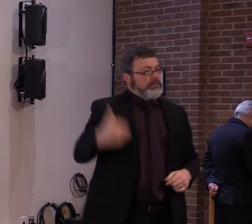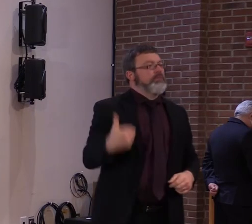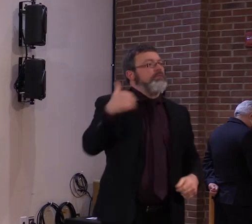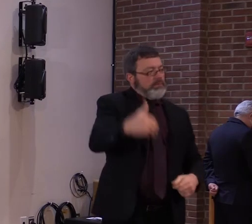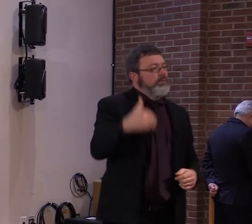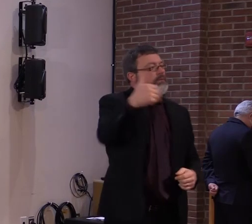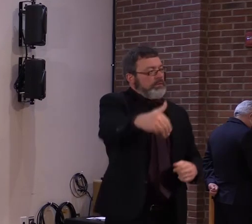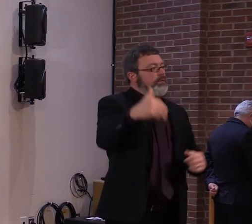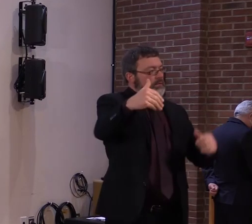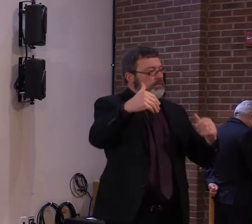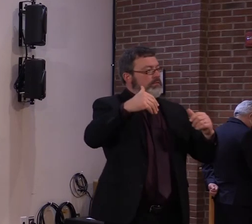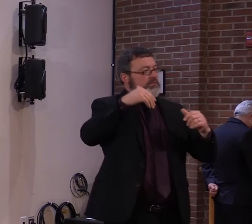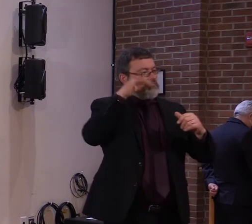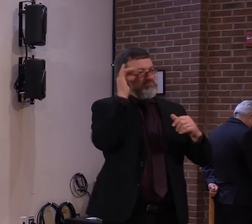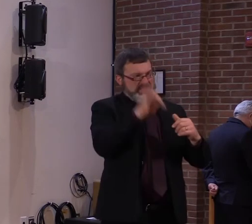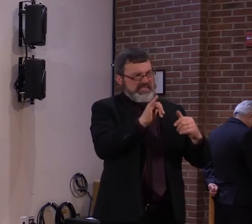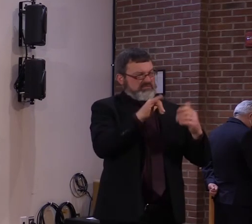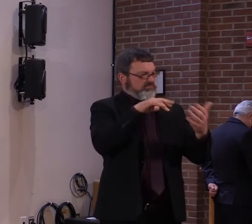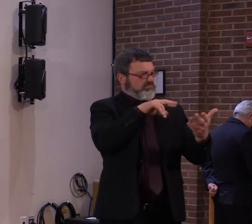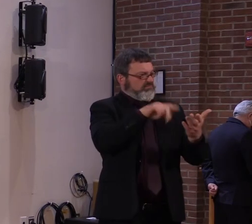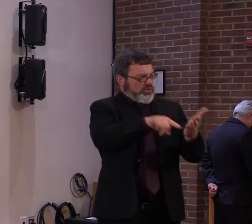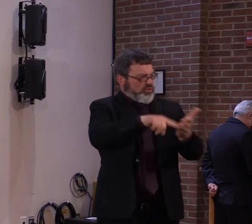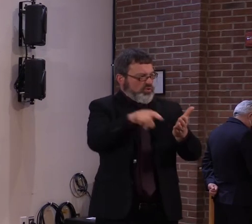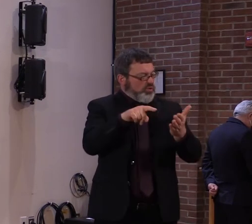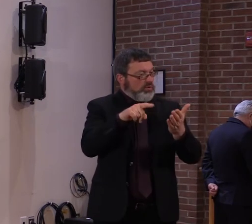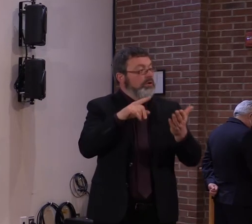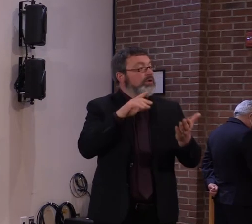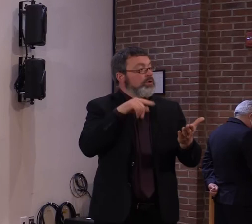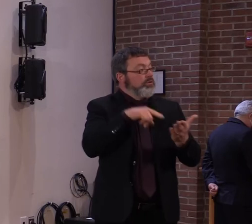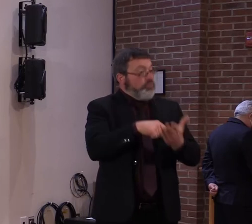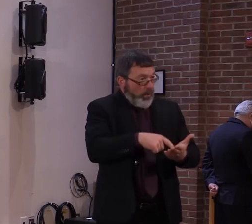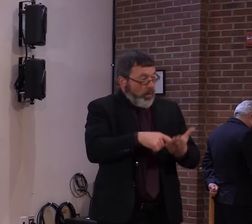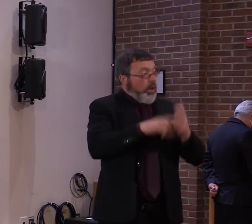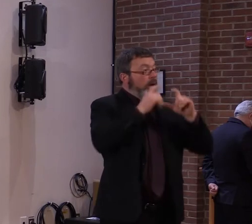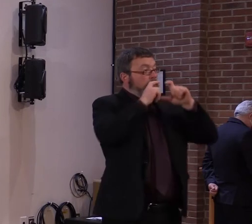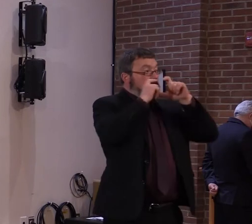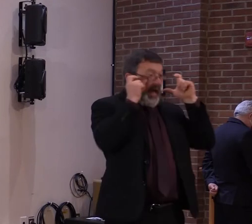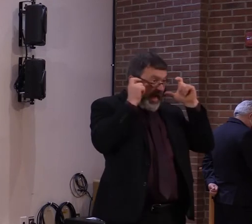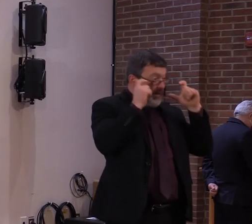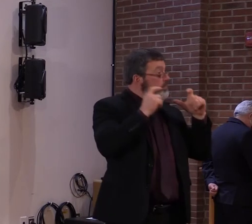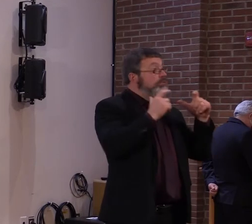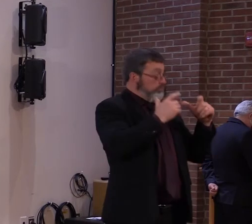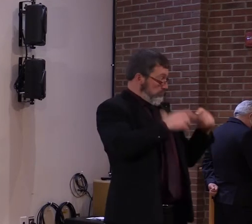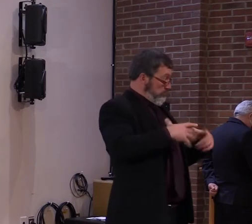show that the group that wore masks versus the group that didn't wear